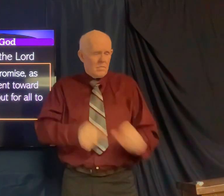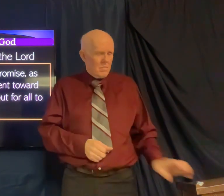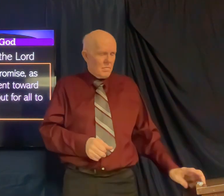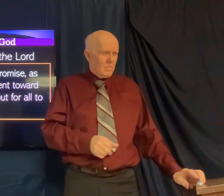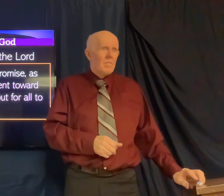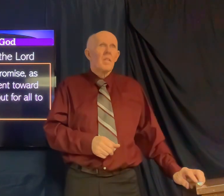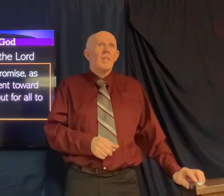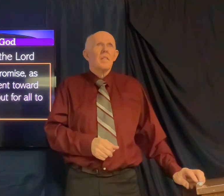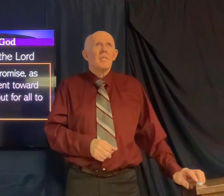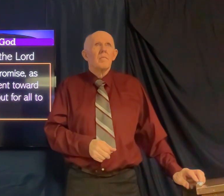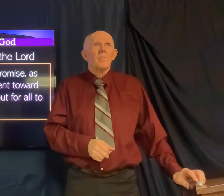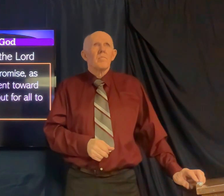He is patient.